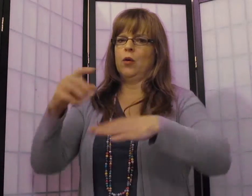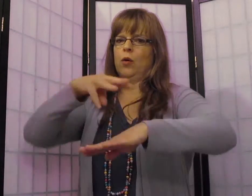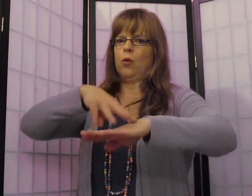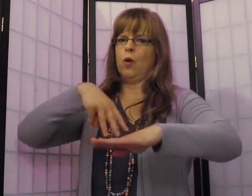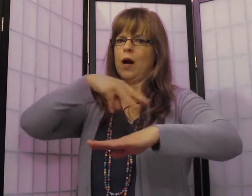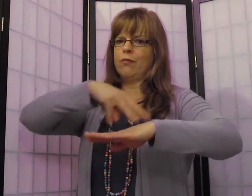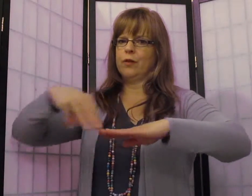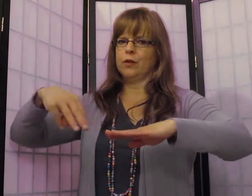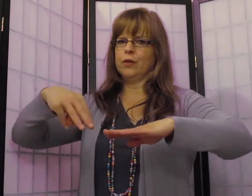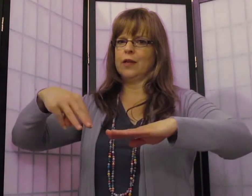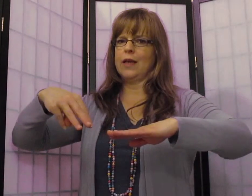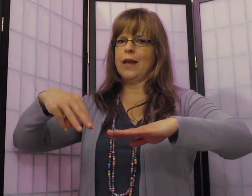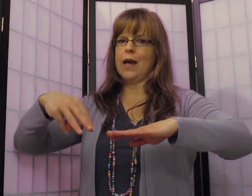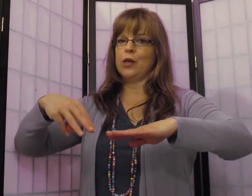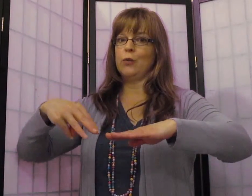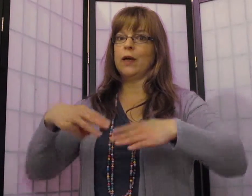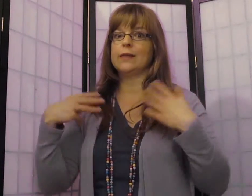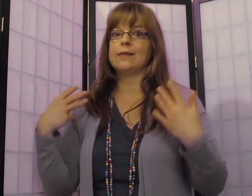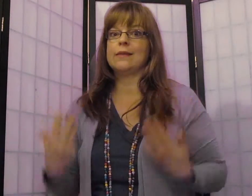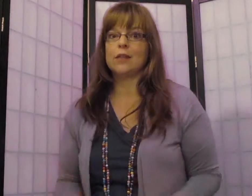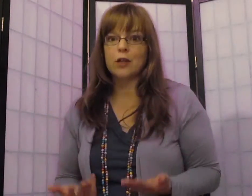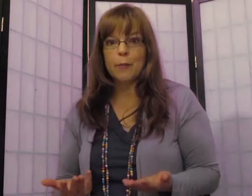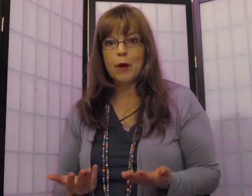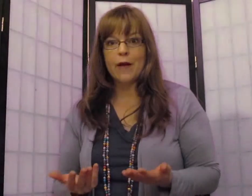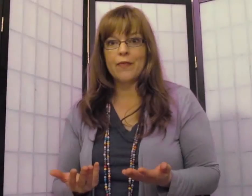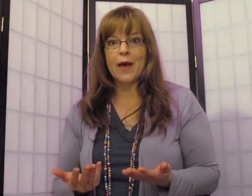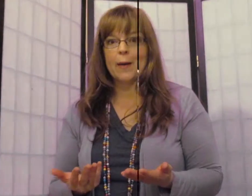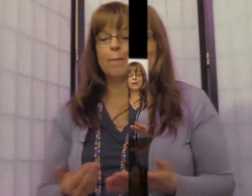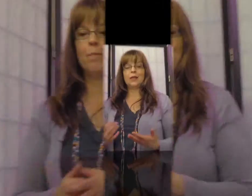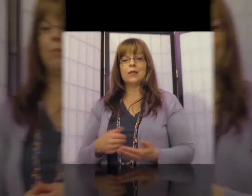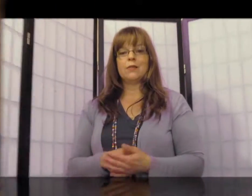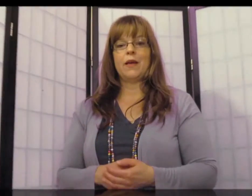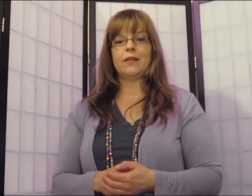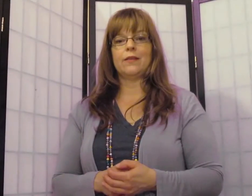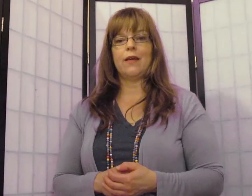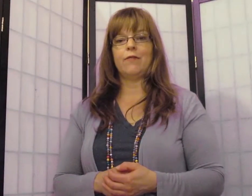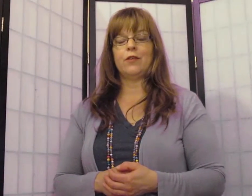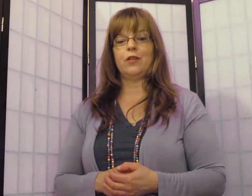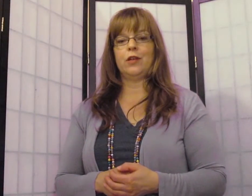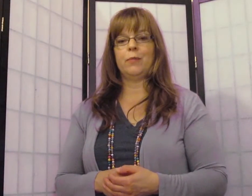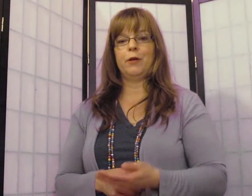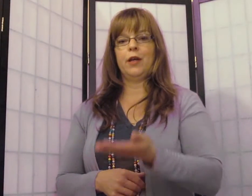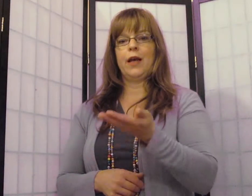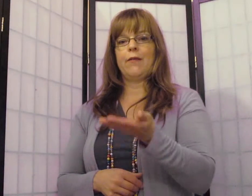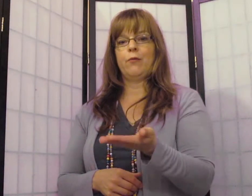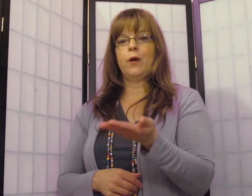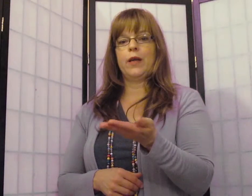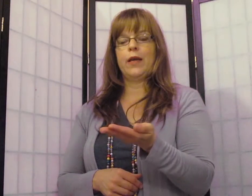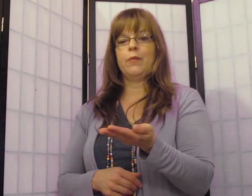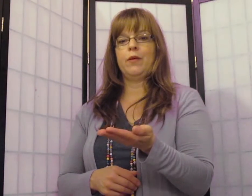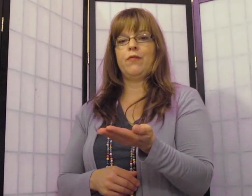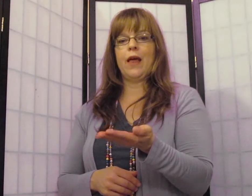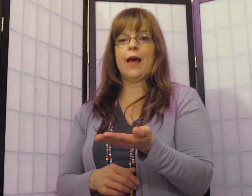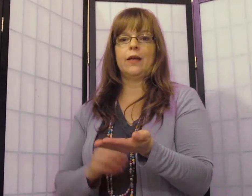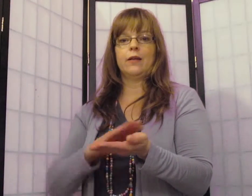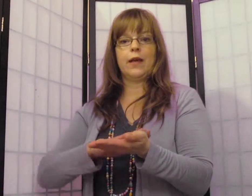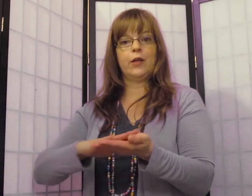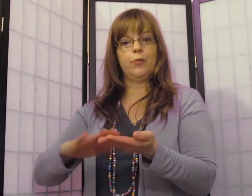or waffles, and now you want syrup on them. To make the sign for syrup, you're going to have one hand be flat like your